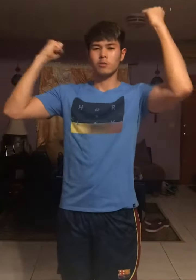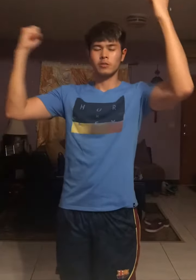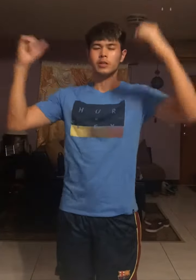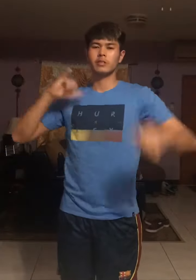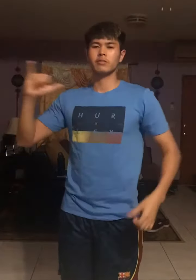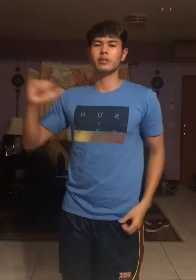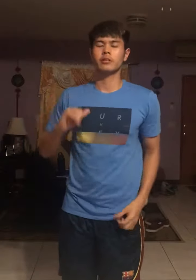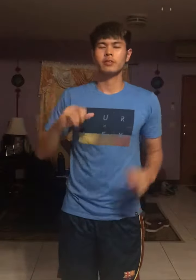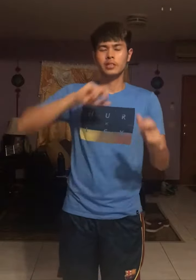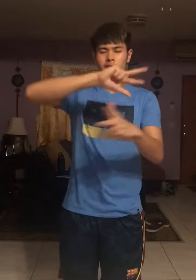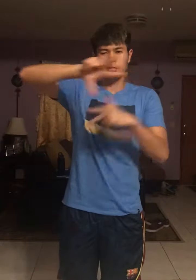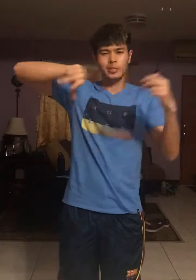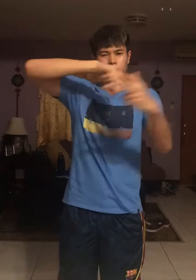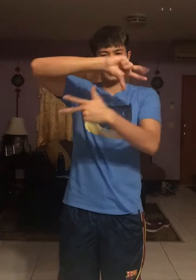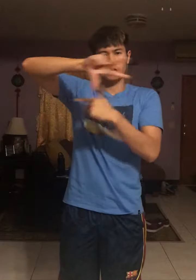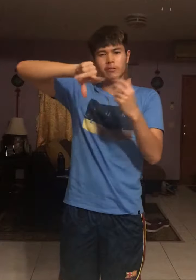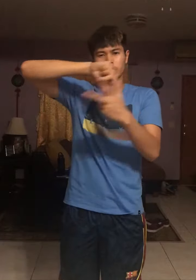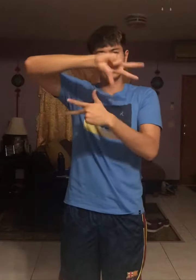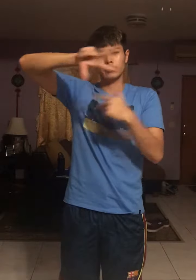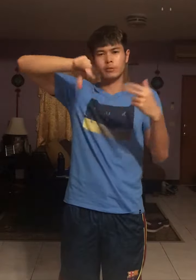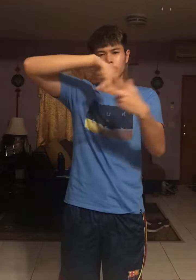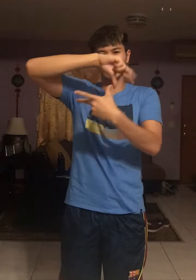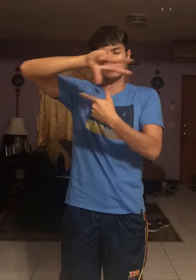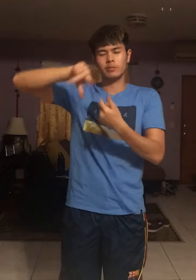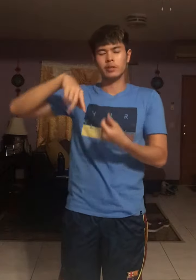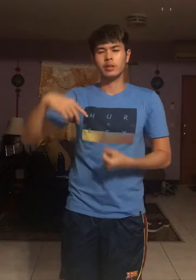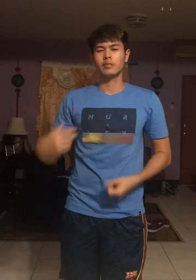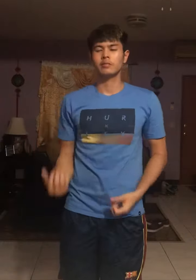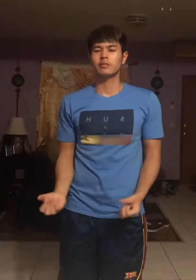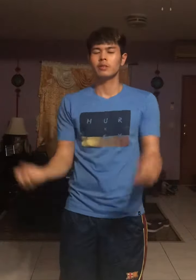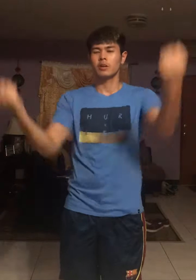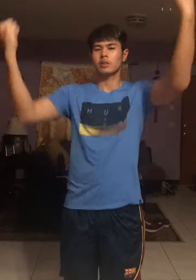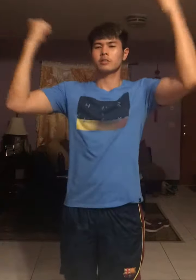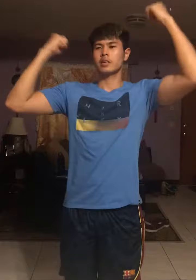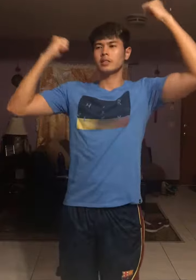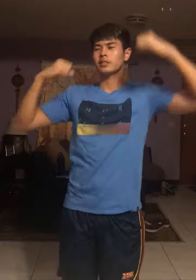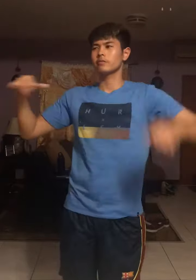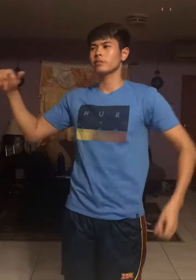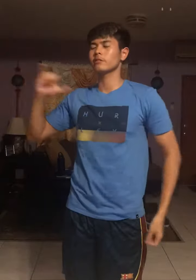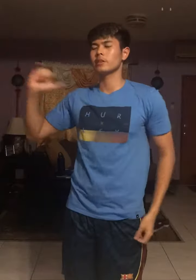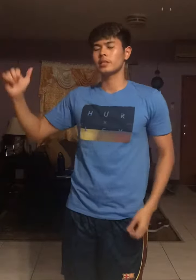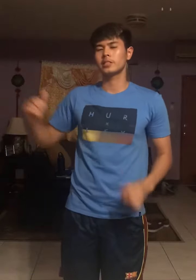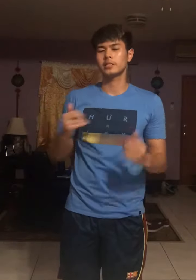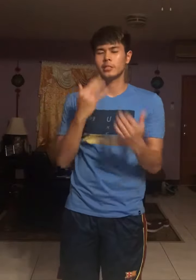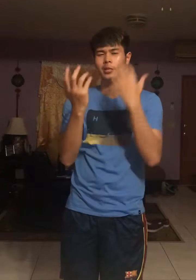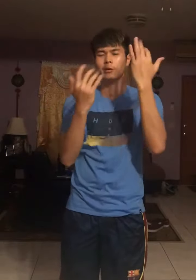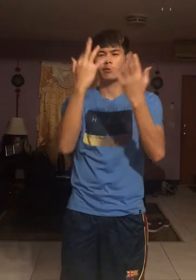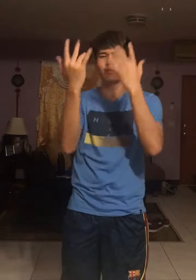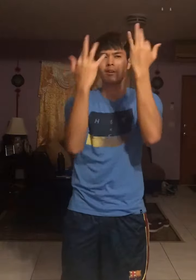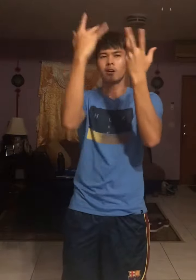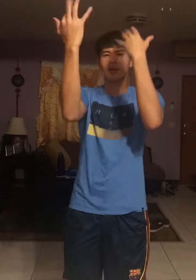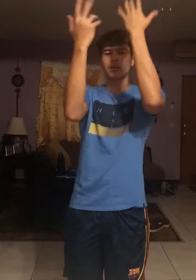man With all the strength of a raging fire